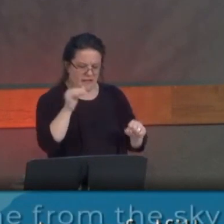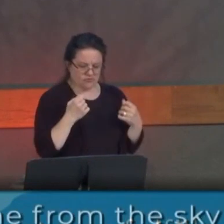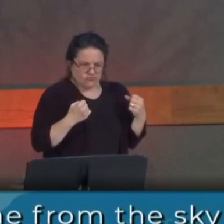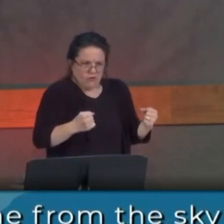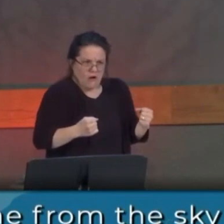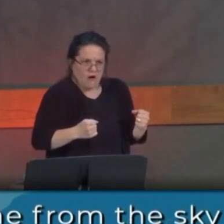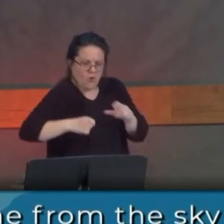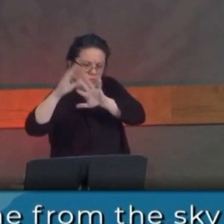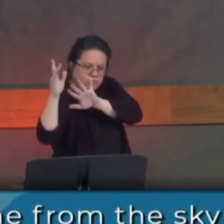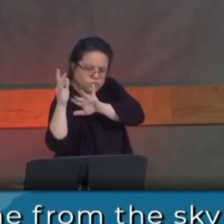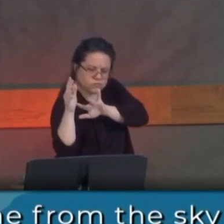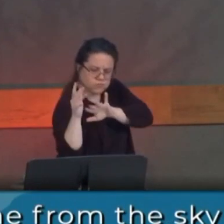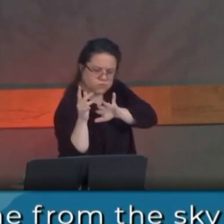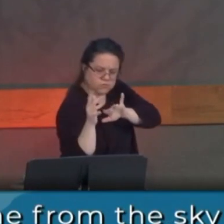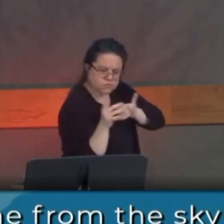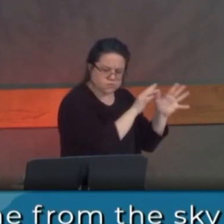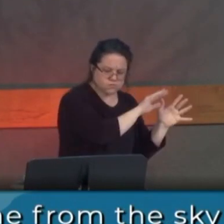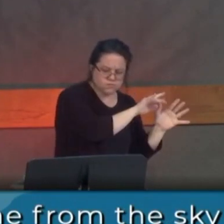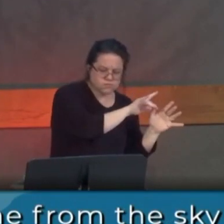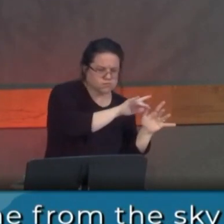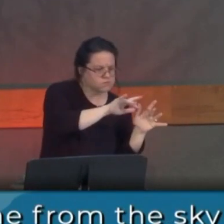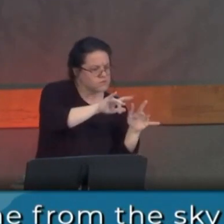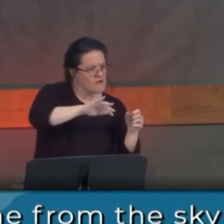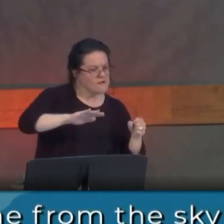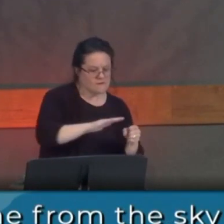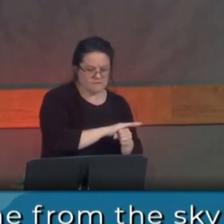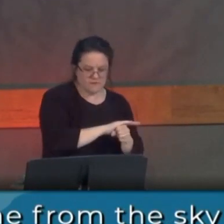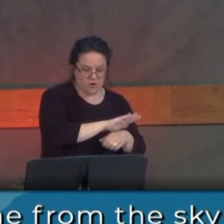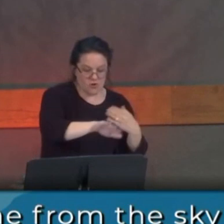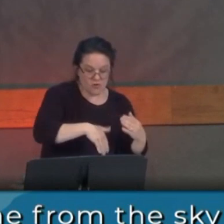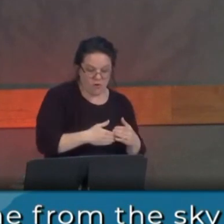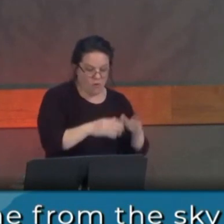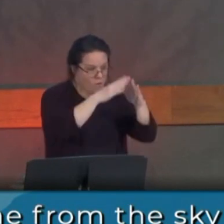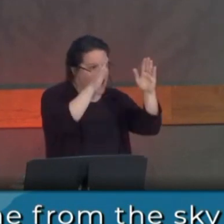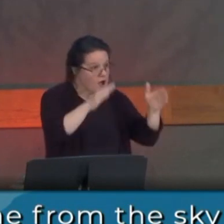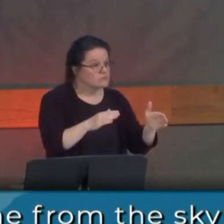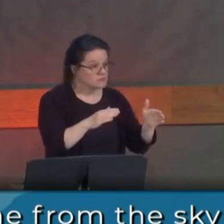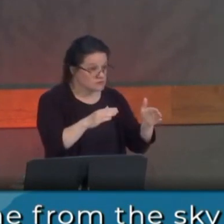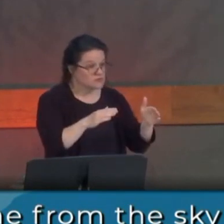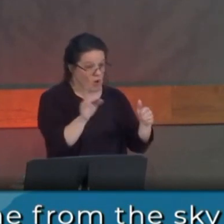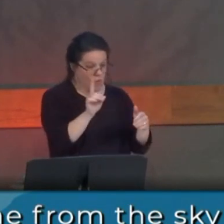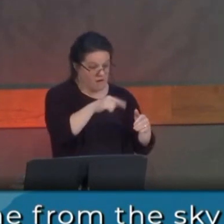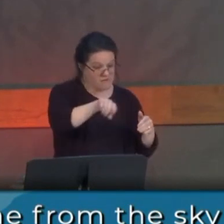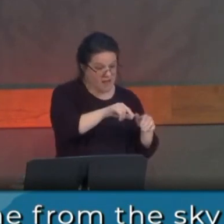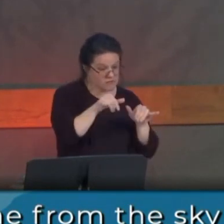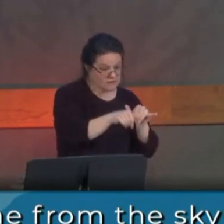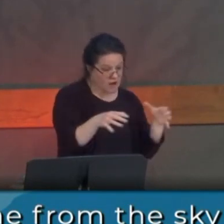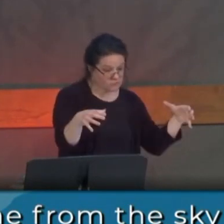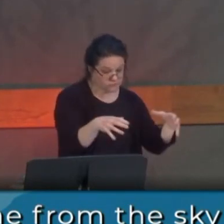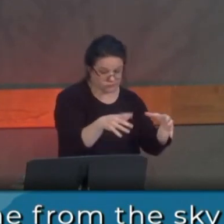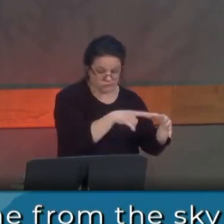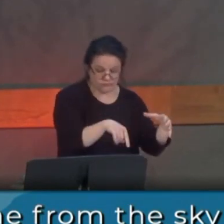on their website, so the church website has this video. It's not on YouTube, and so the stream